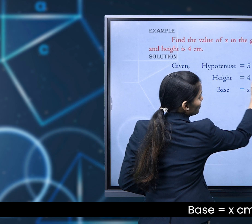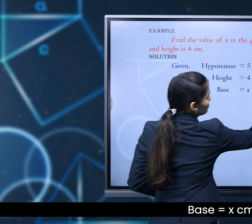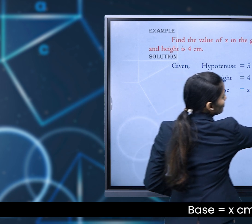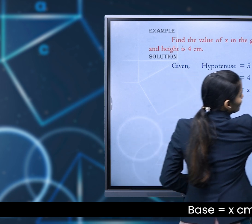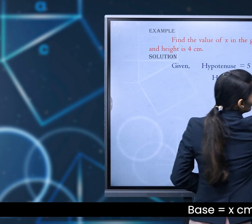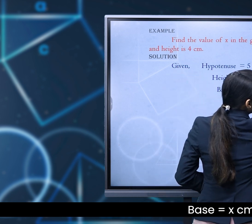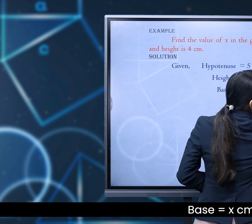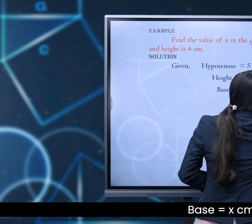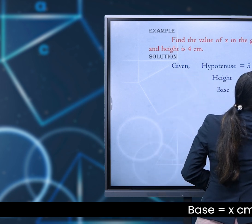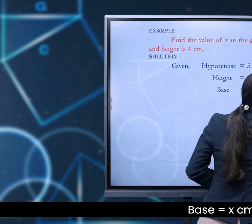centimeter.